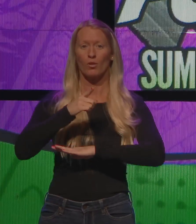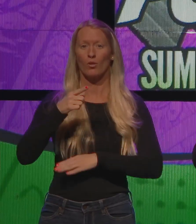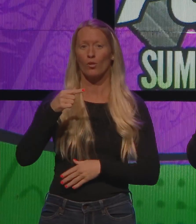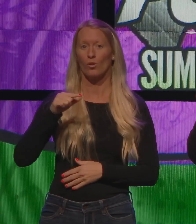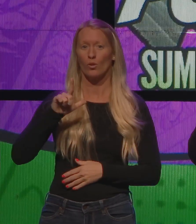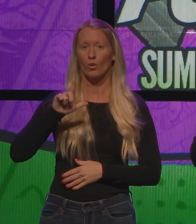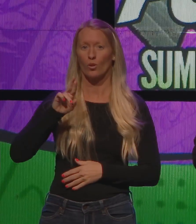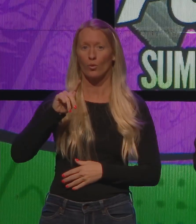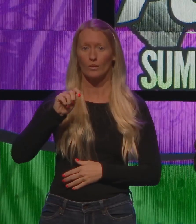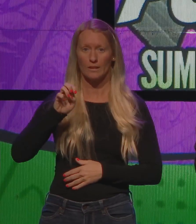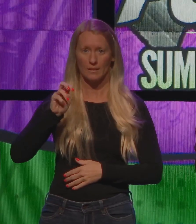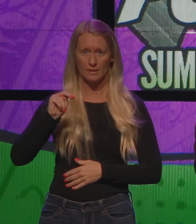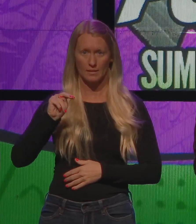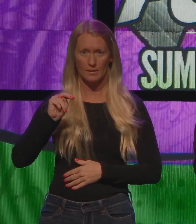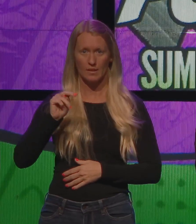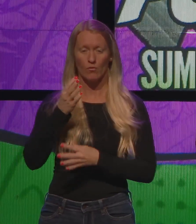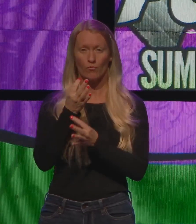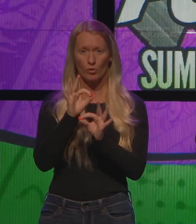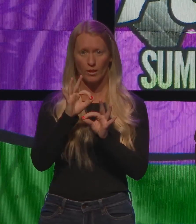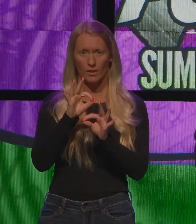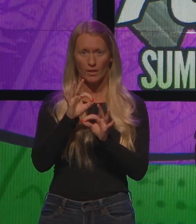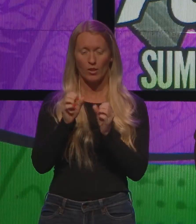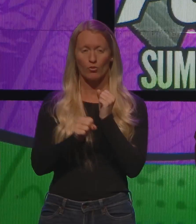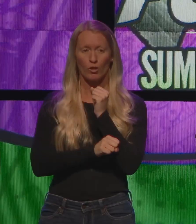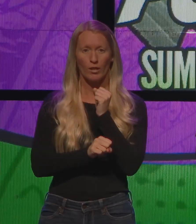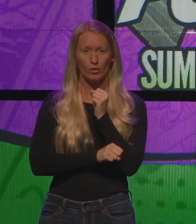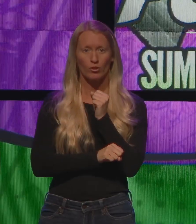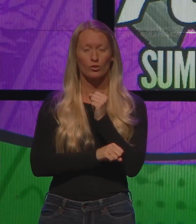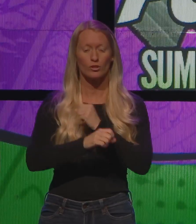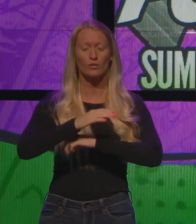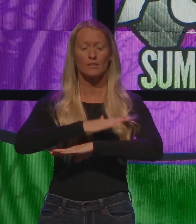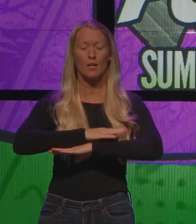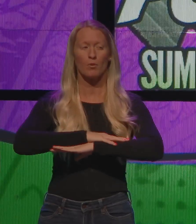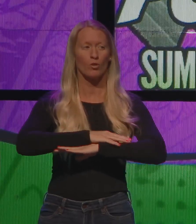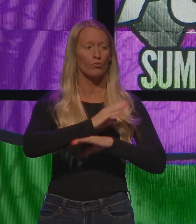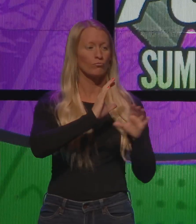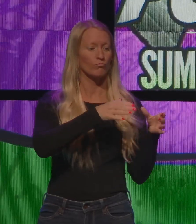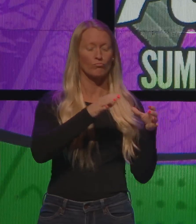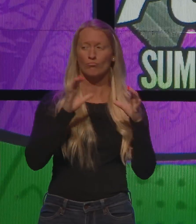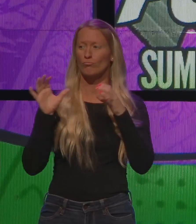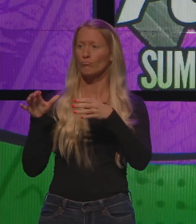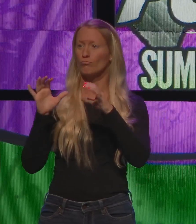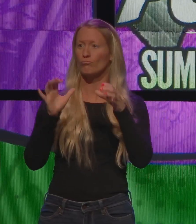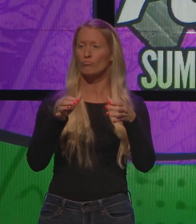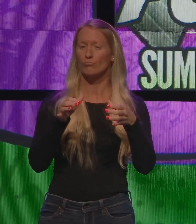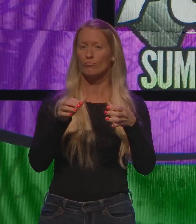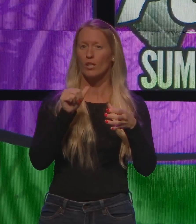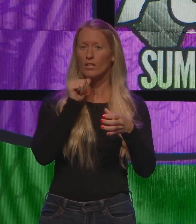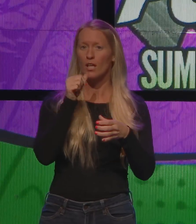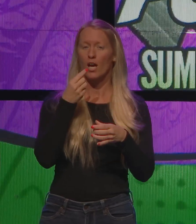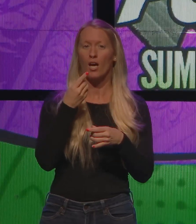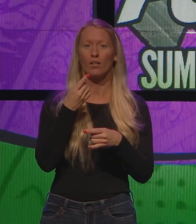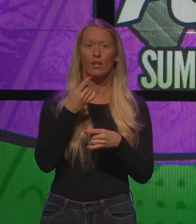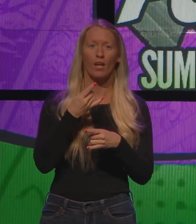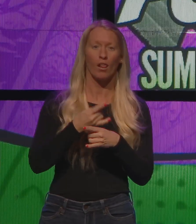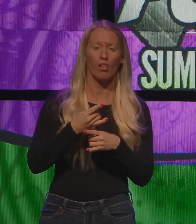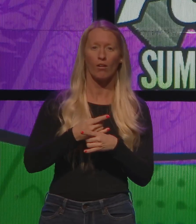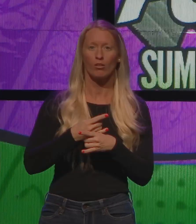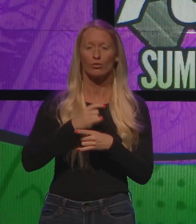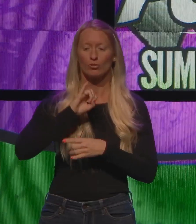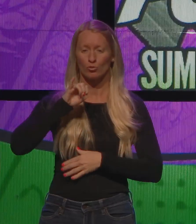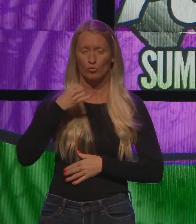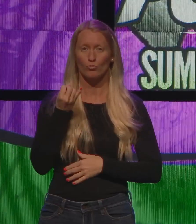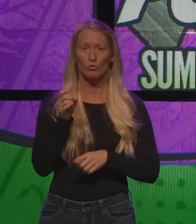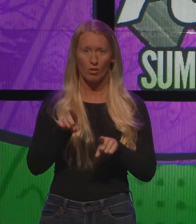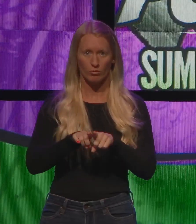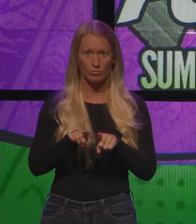some tables and stuff that have gluten-free crackers and gluten-free juice, non-alcoholic juice. And I just